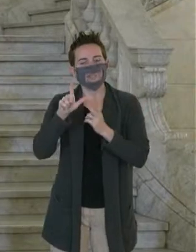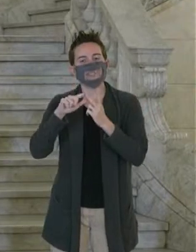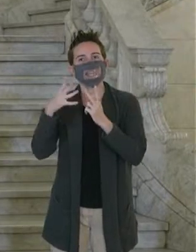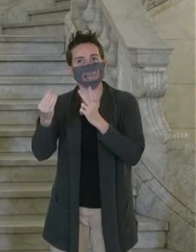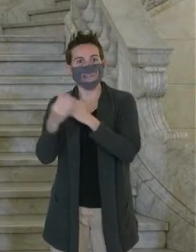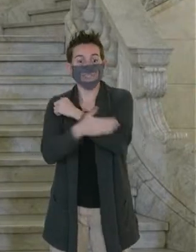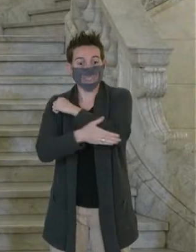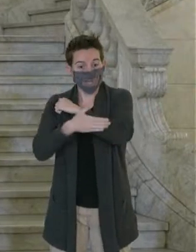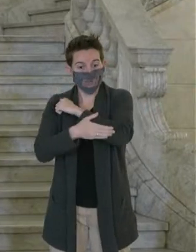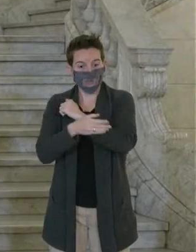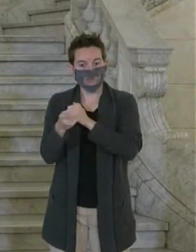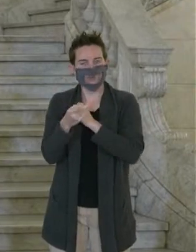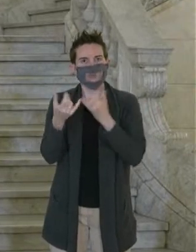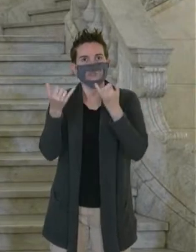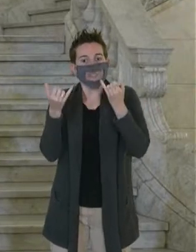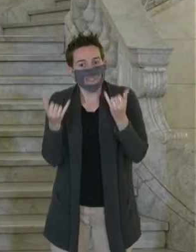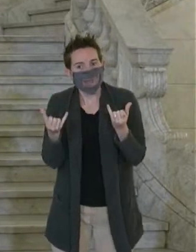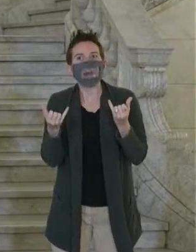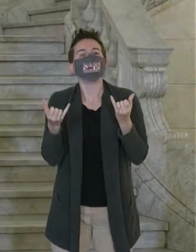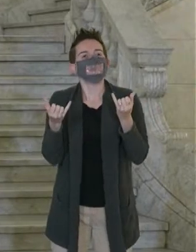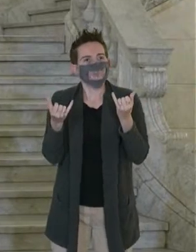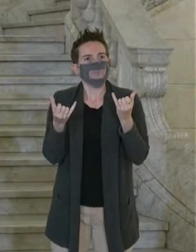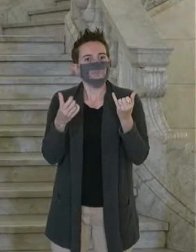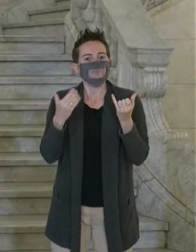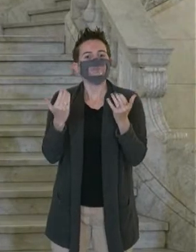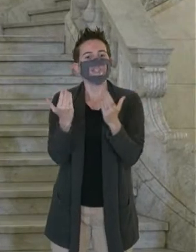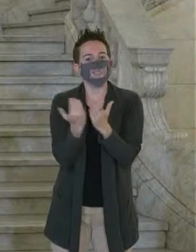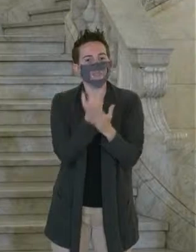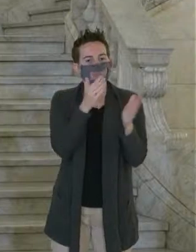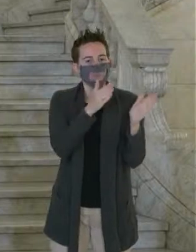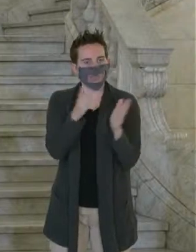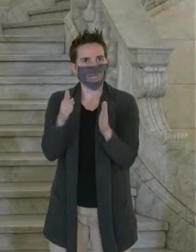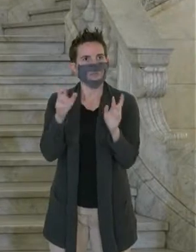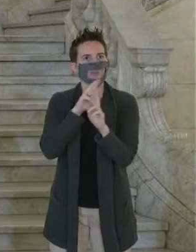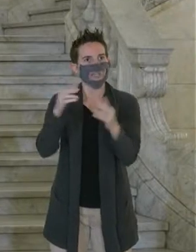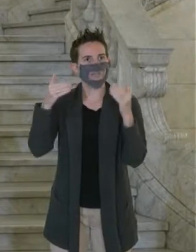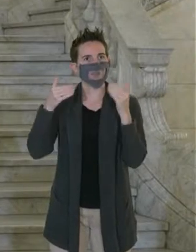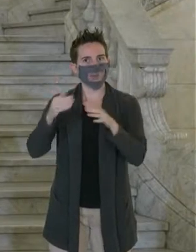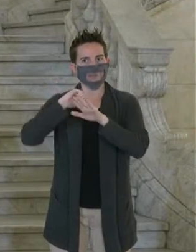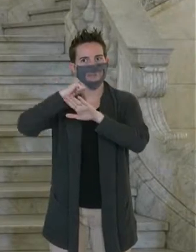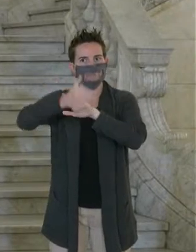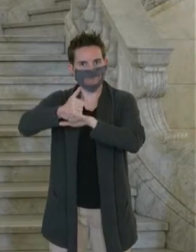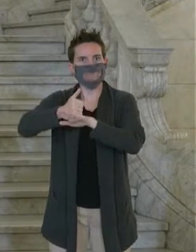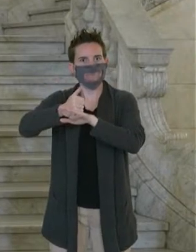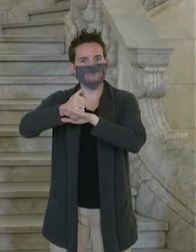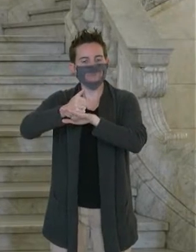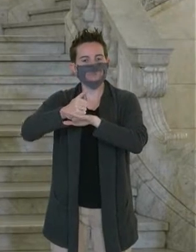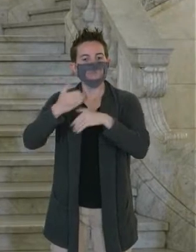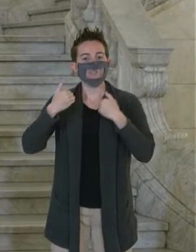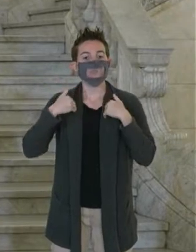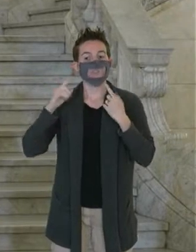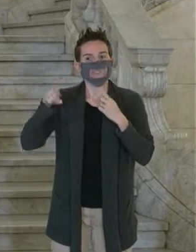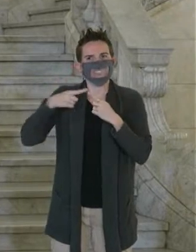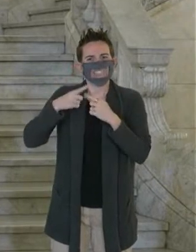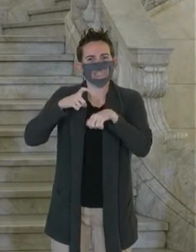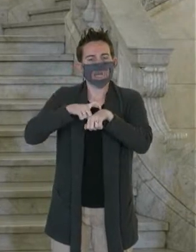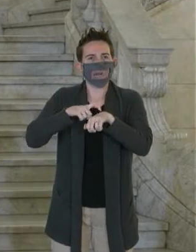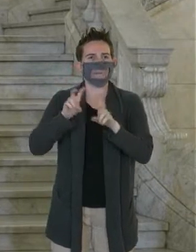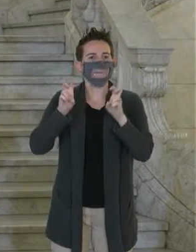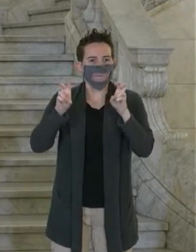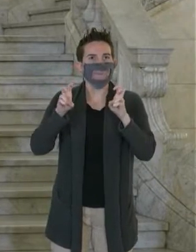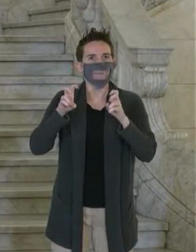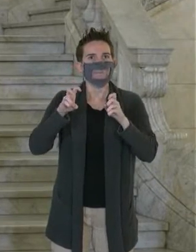County are simply at a place where a new strategy can be implemented. We have arrived at a point in the